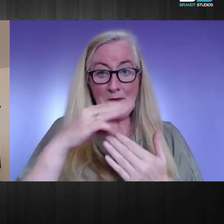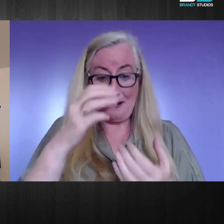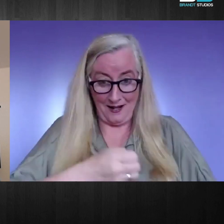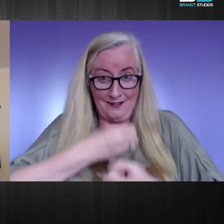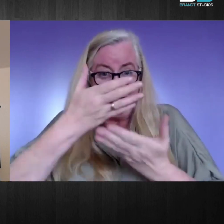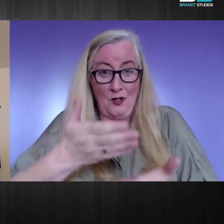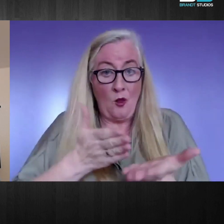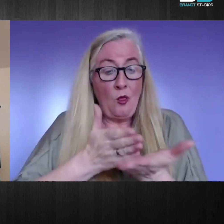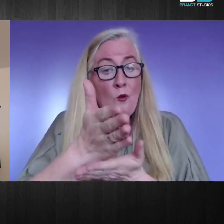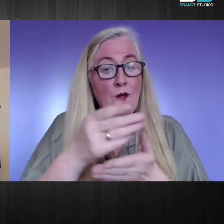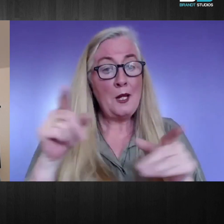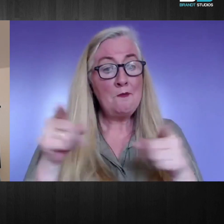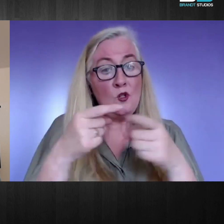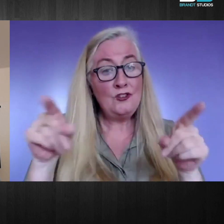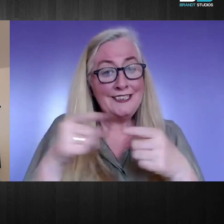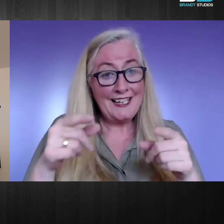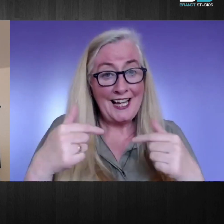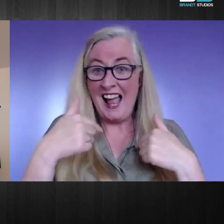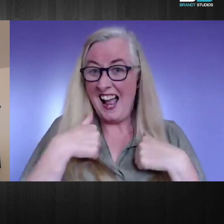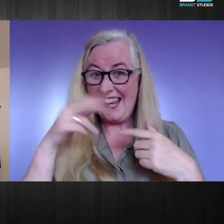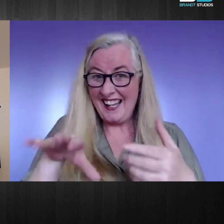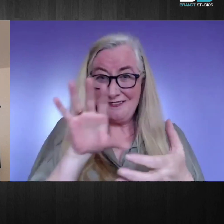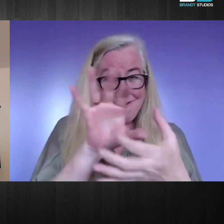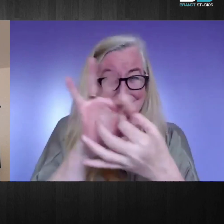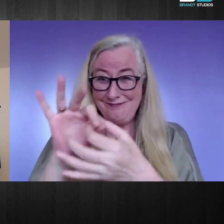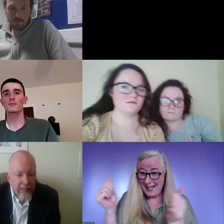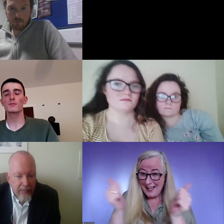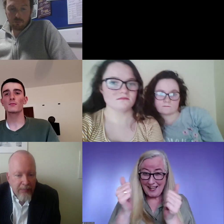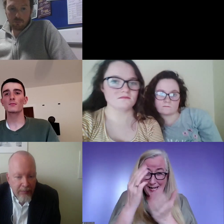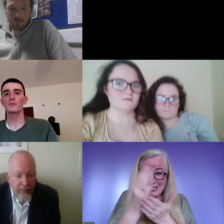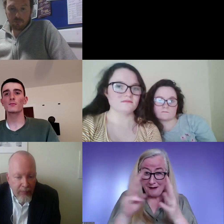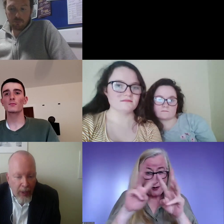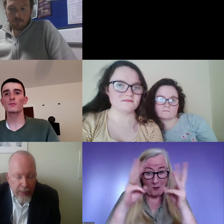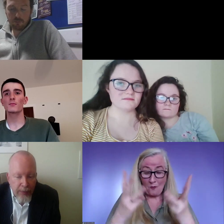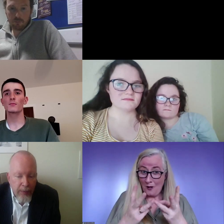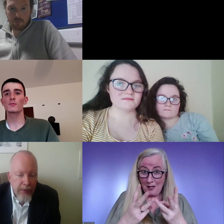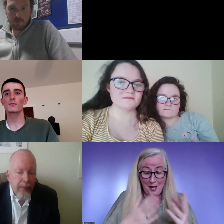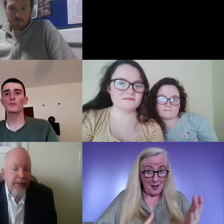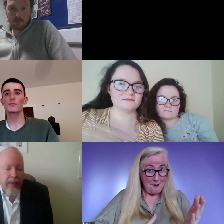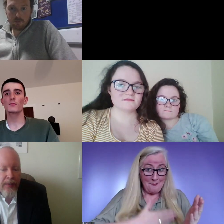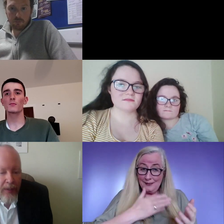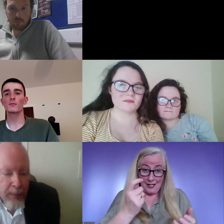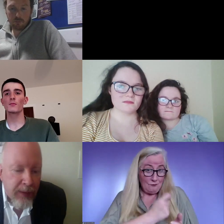anywhere in the world is amazing. It's really amazing. No, it's one of the most amazing things I think about this, that